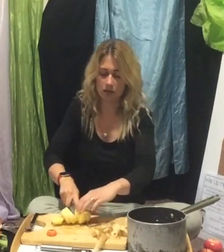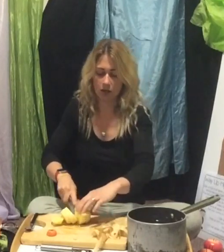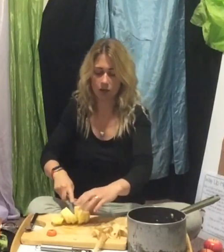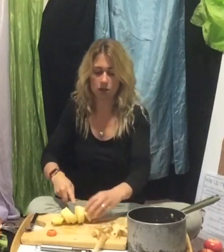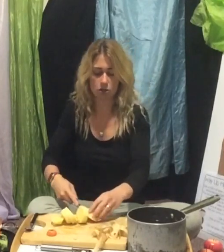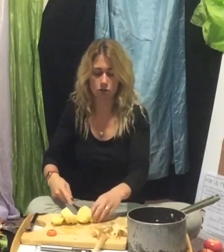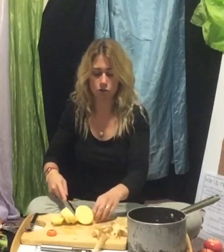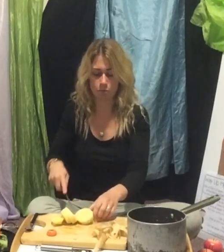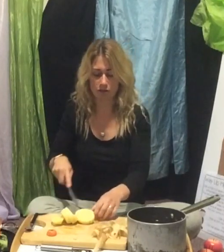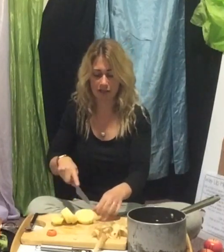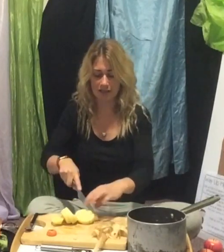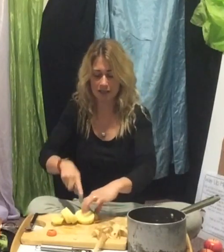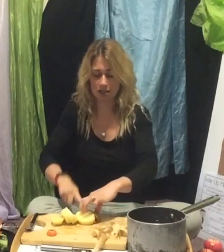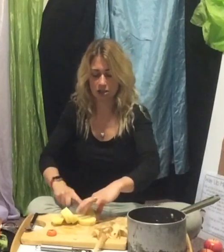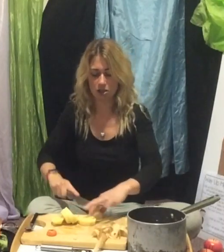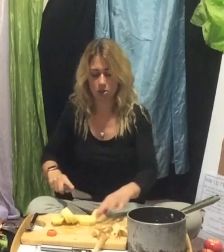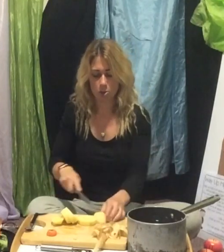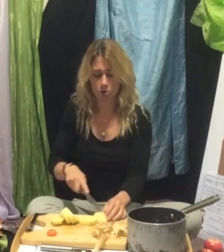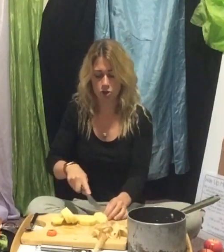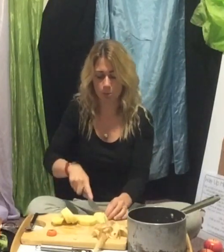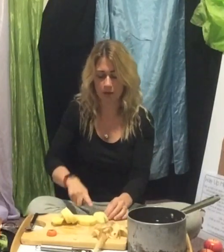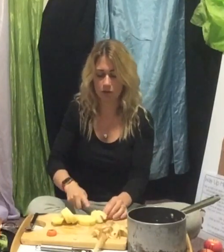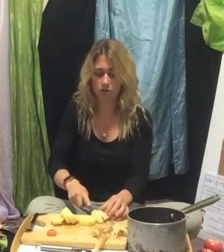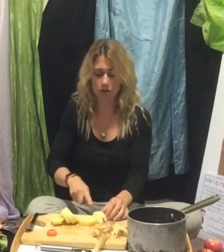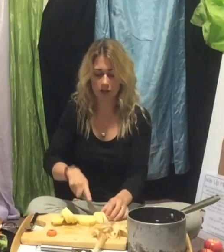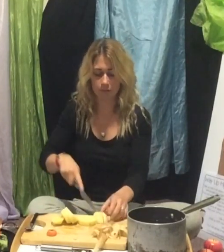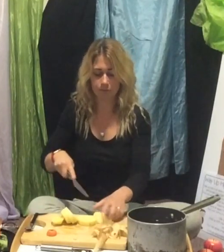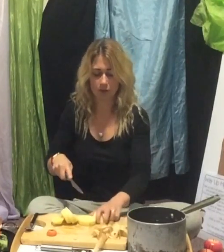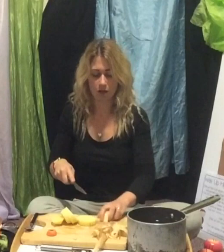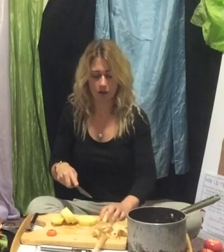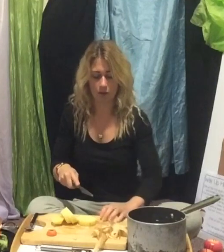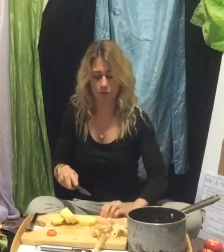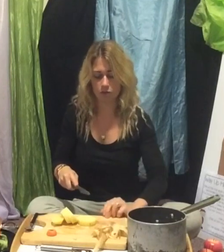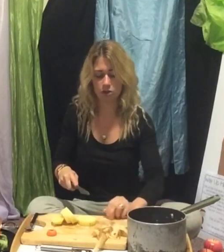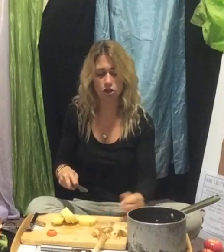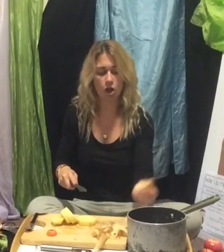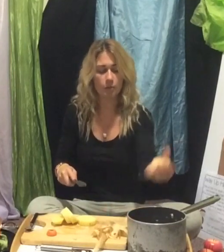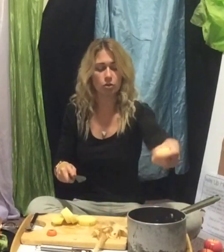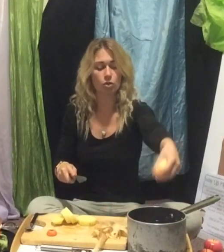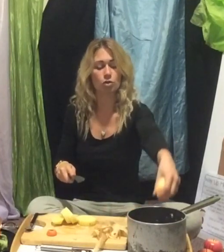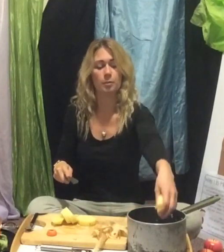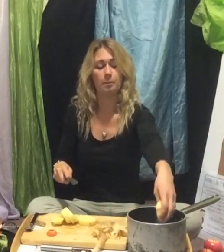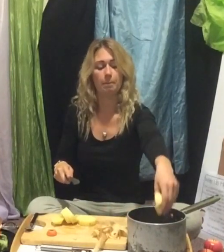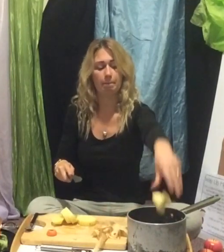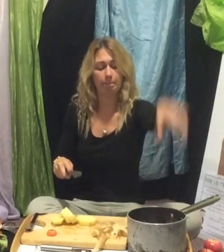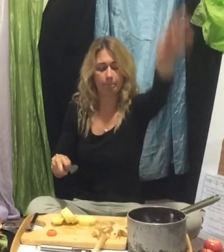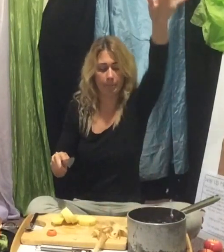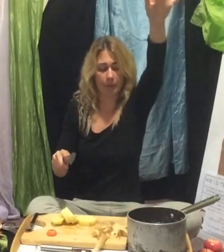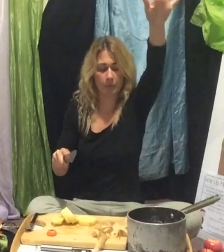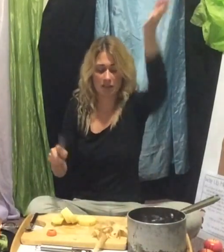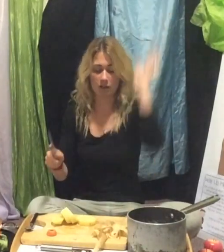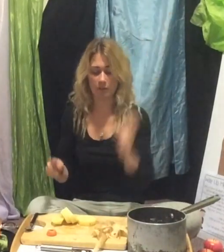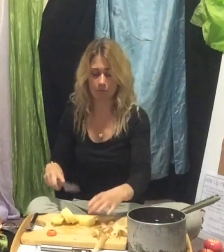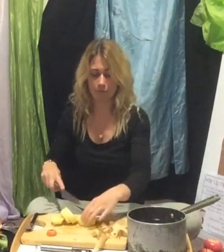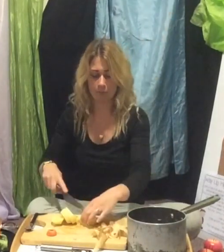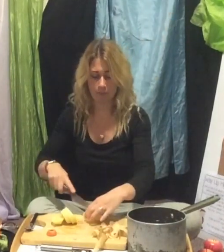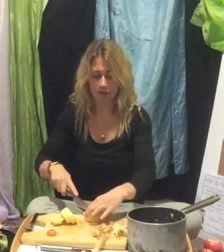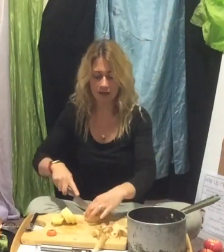and you could do some pretend chopping, couldn't you? And once it's chopped, you could plop it in the pan.